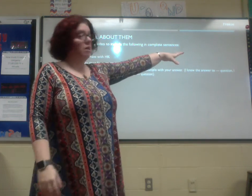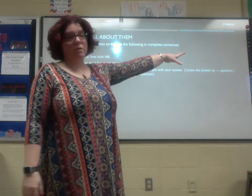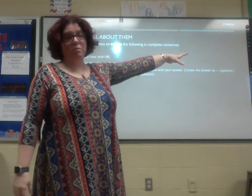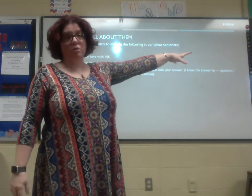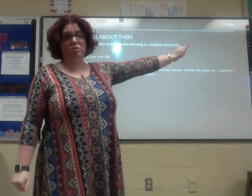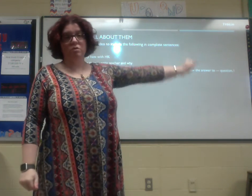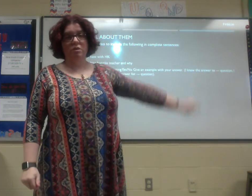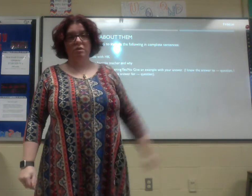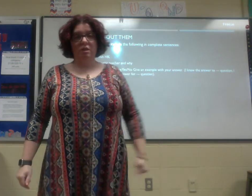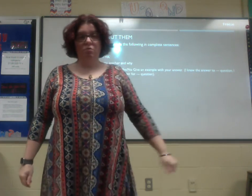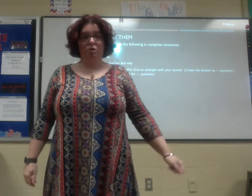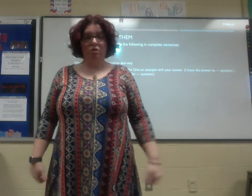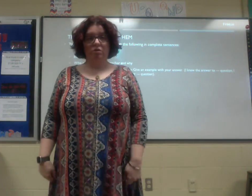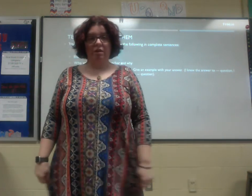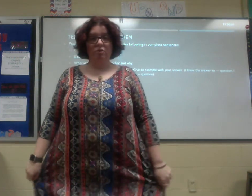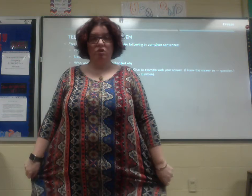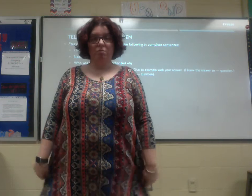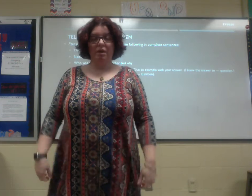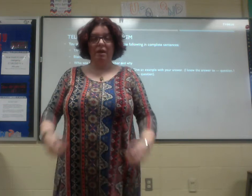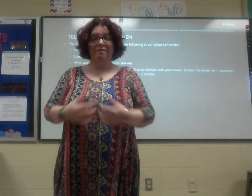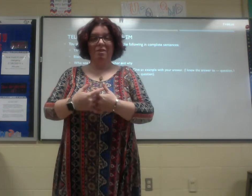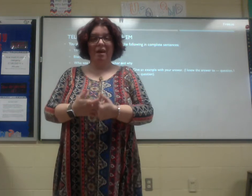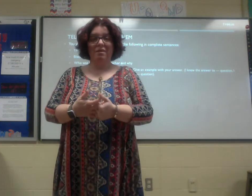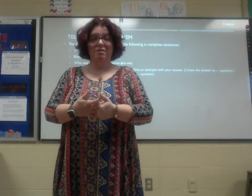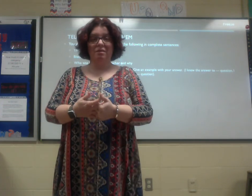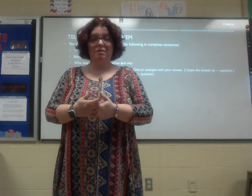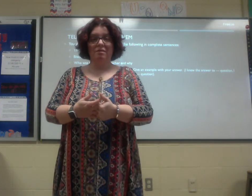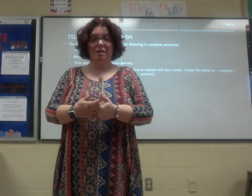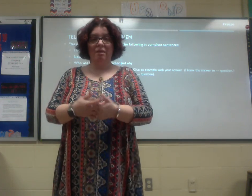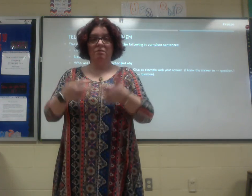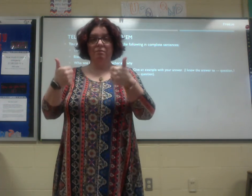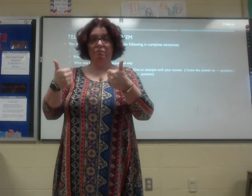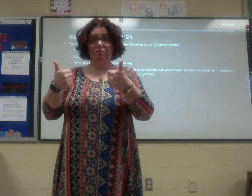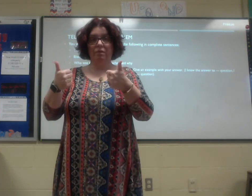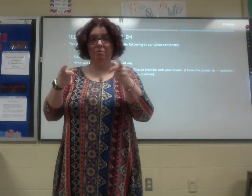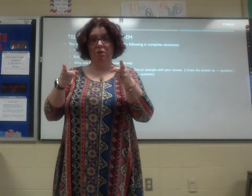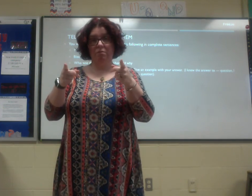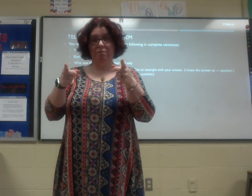up on the board so you can see what the assignment should be, and that is that. Be good.